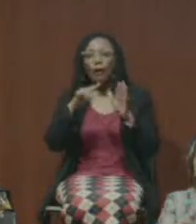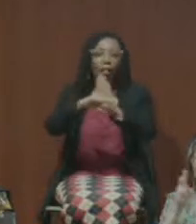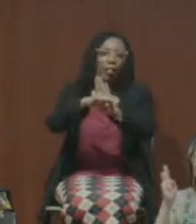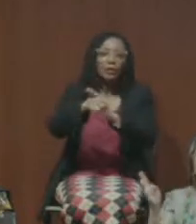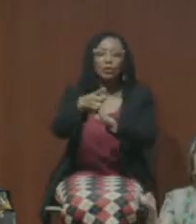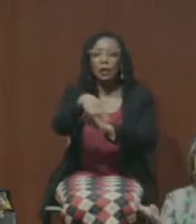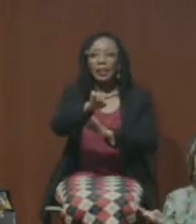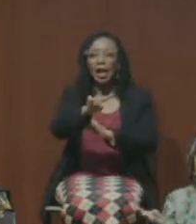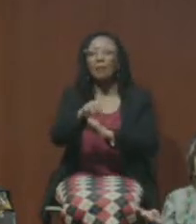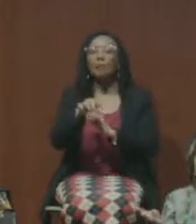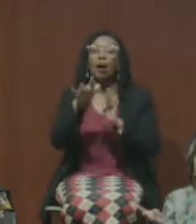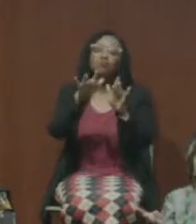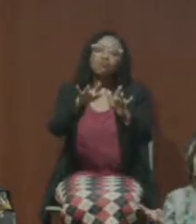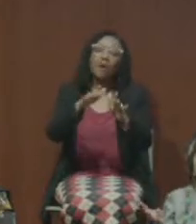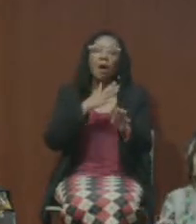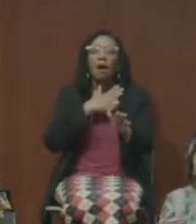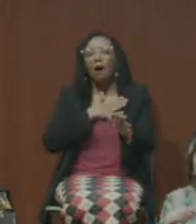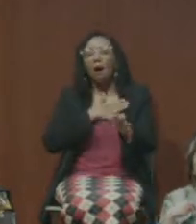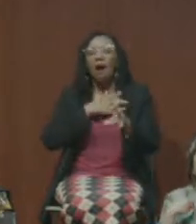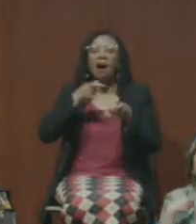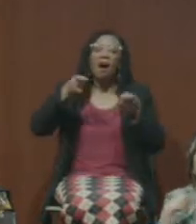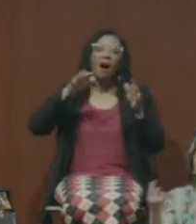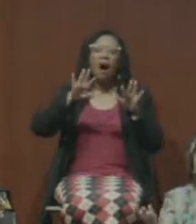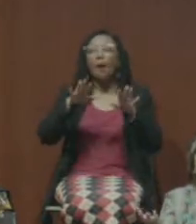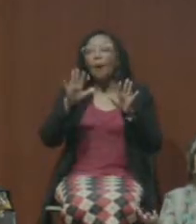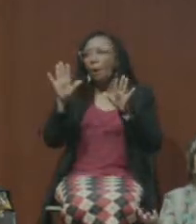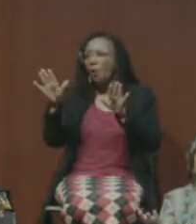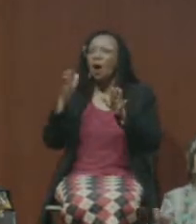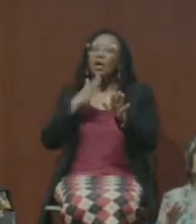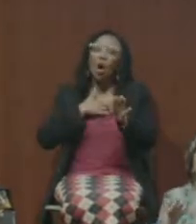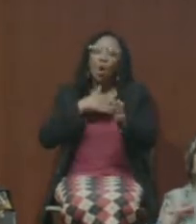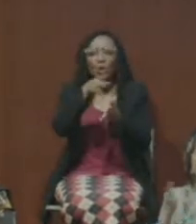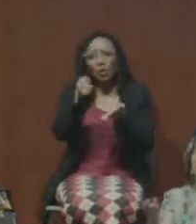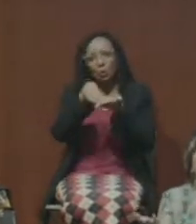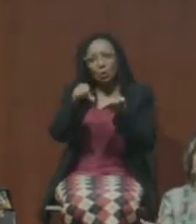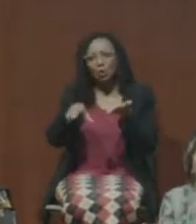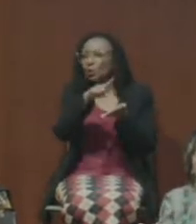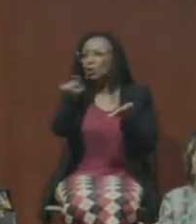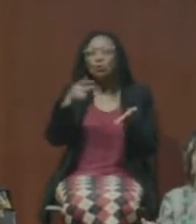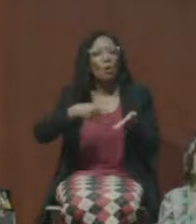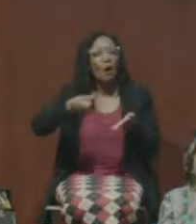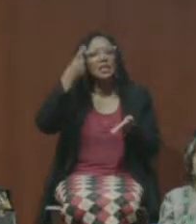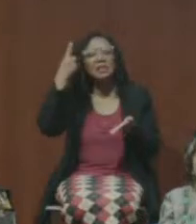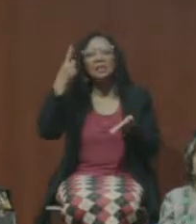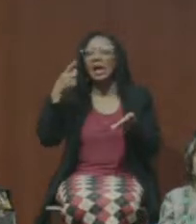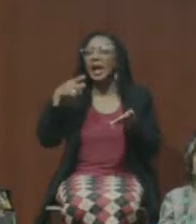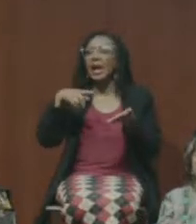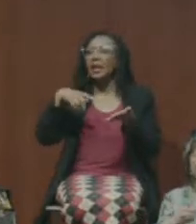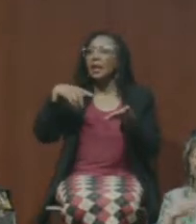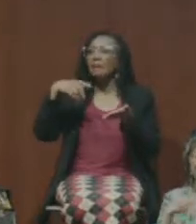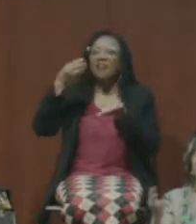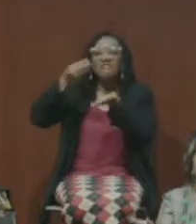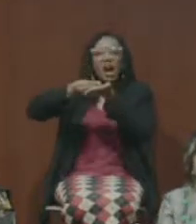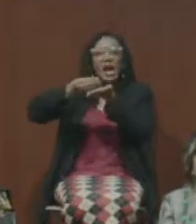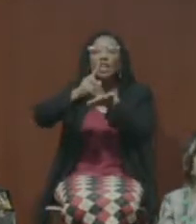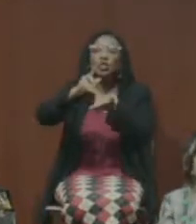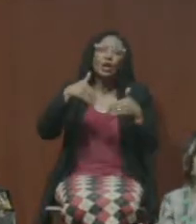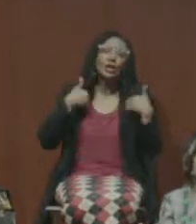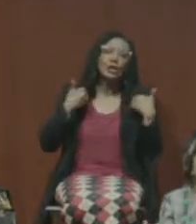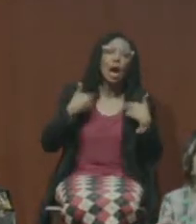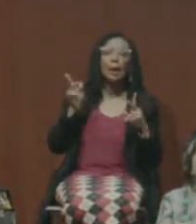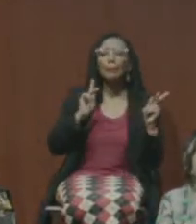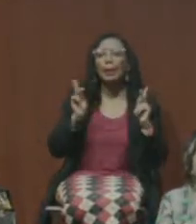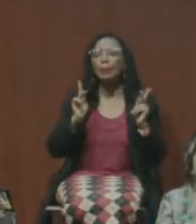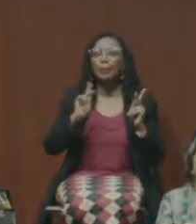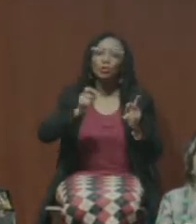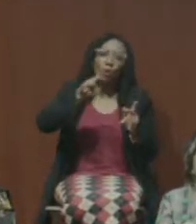sort of paternalistic forms of care by saying, oh, you don't understand college finances, you're just young